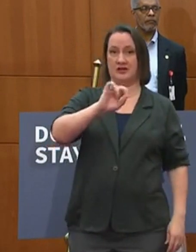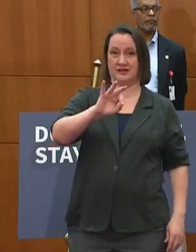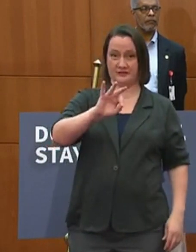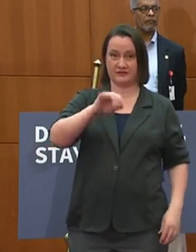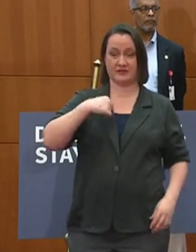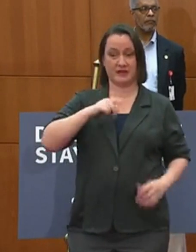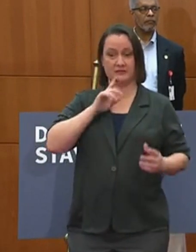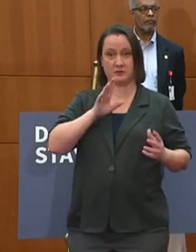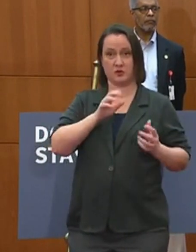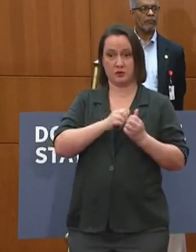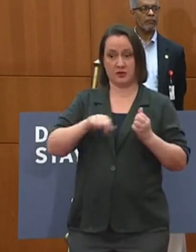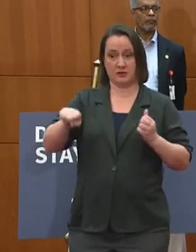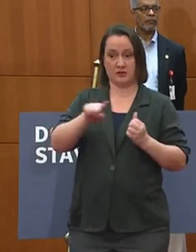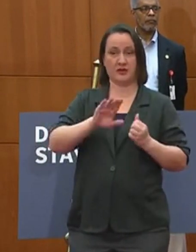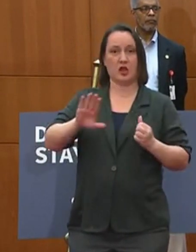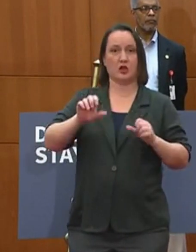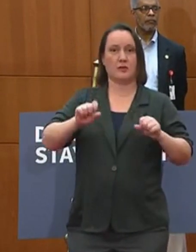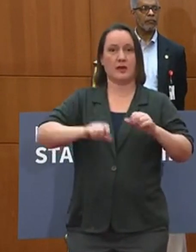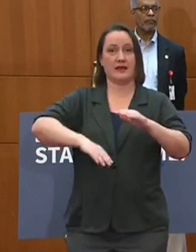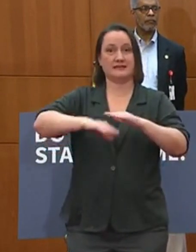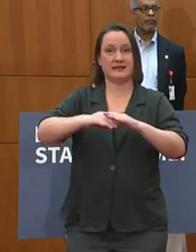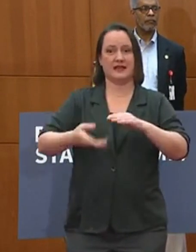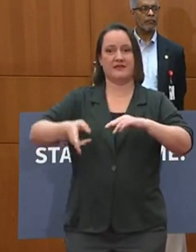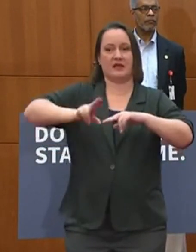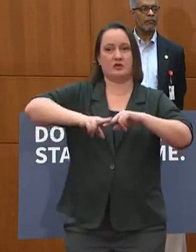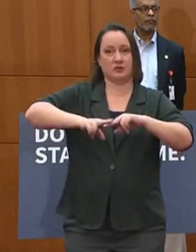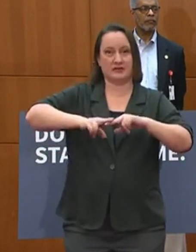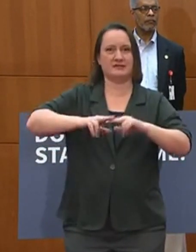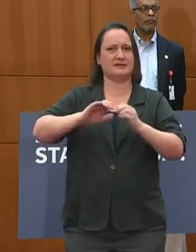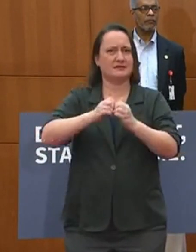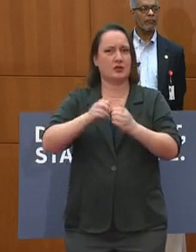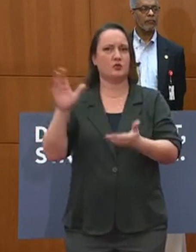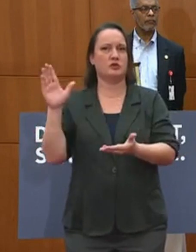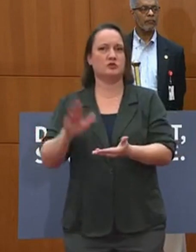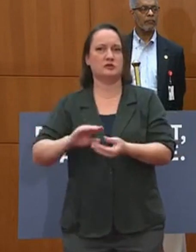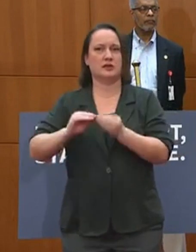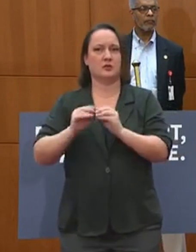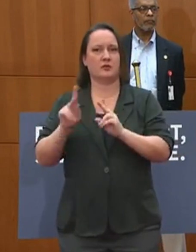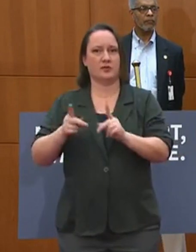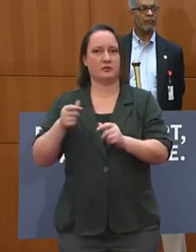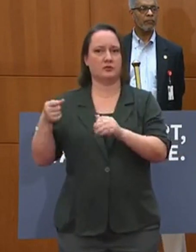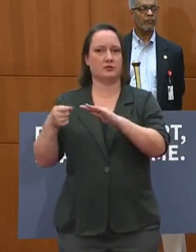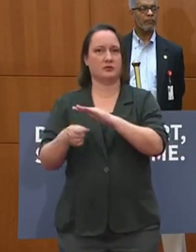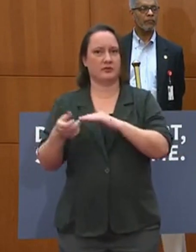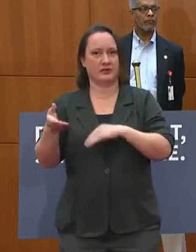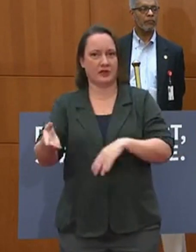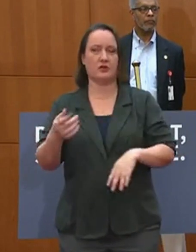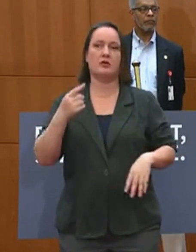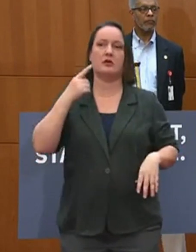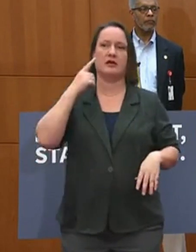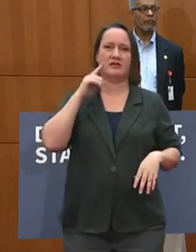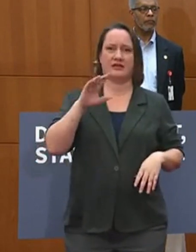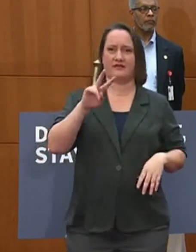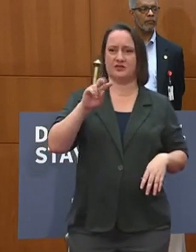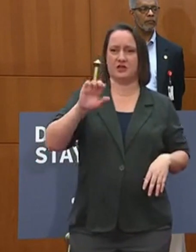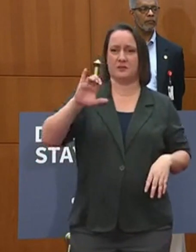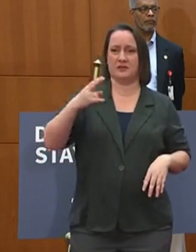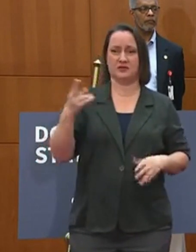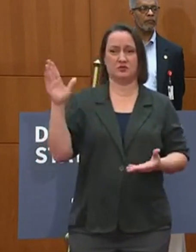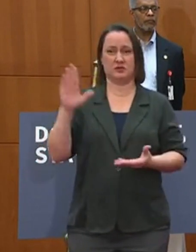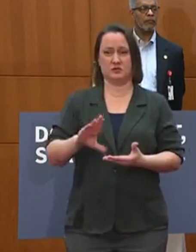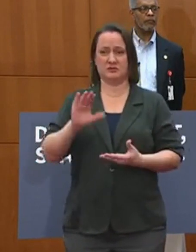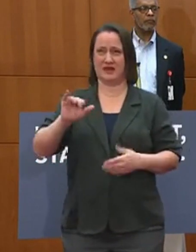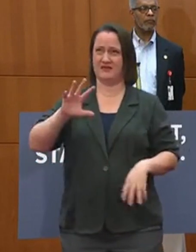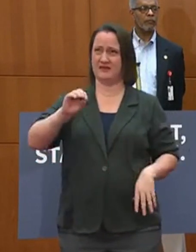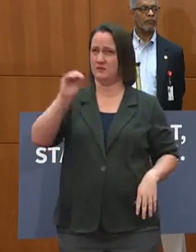have increased capacity by reducing population. Virginia Beach, I think, is about 50%. I was on the phone with